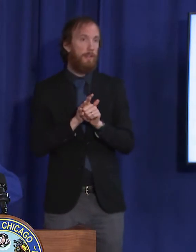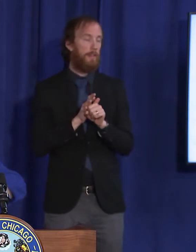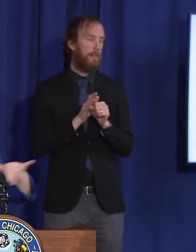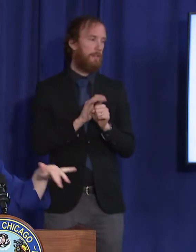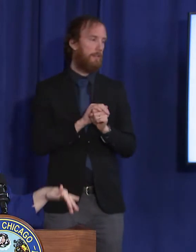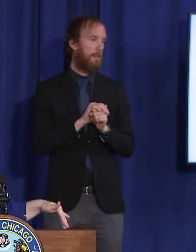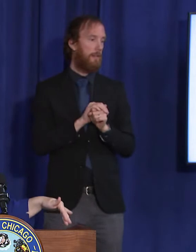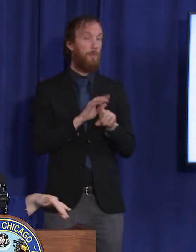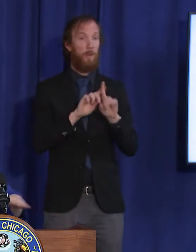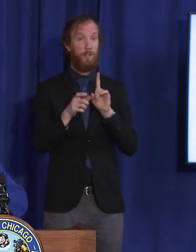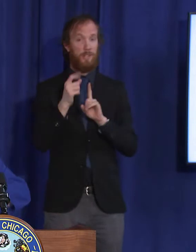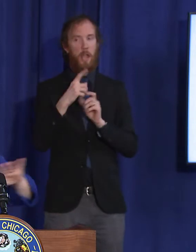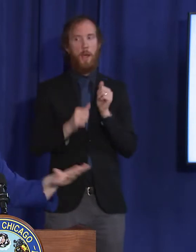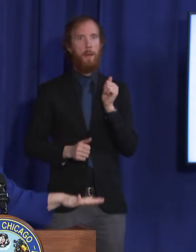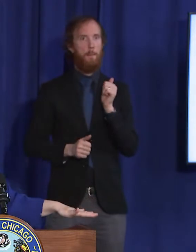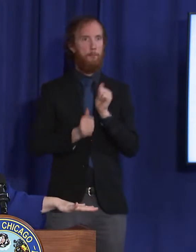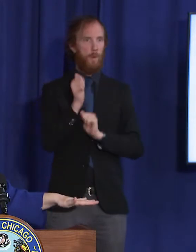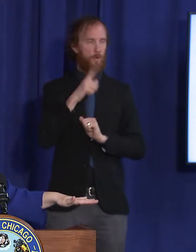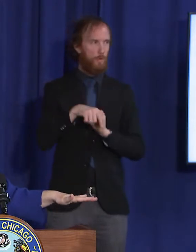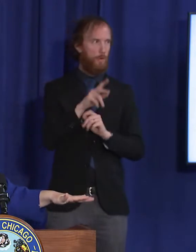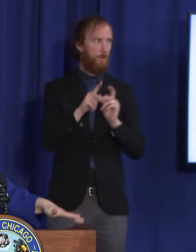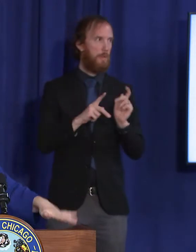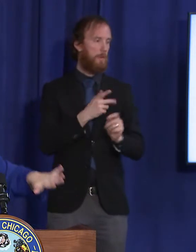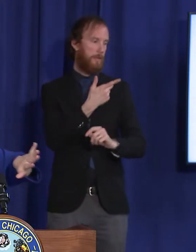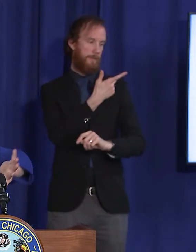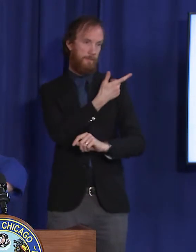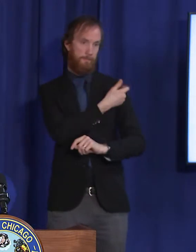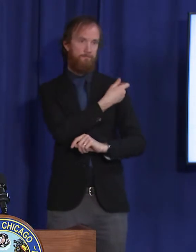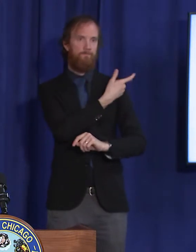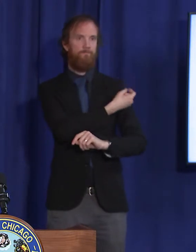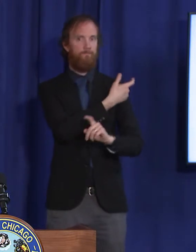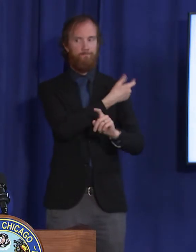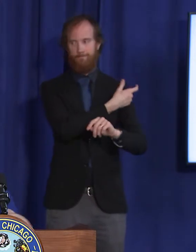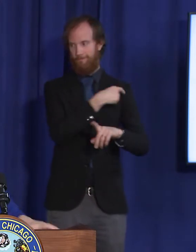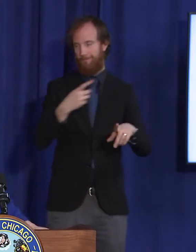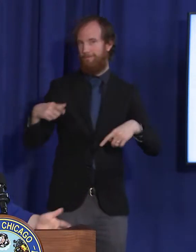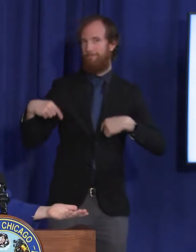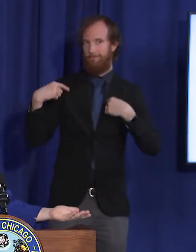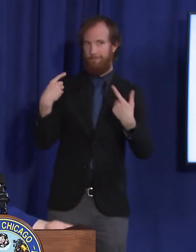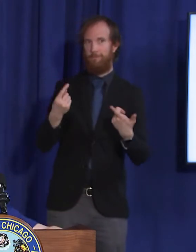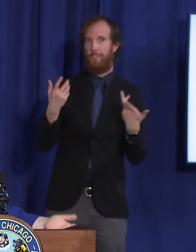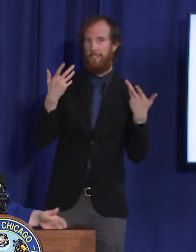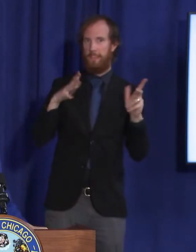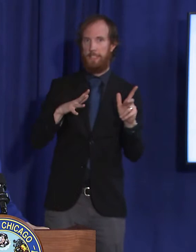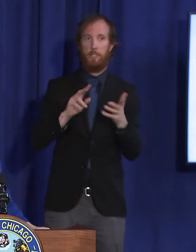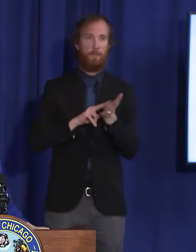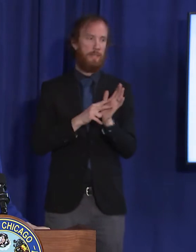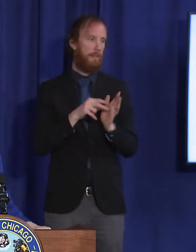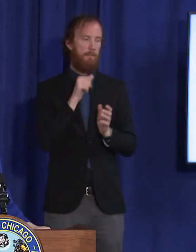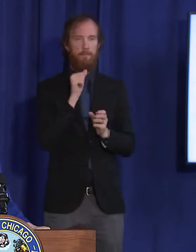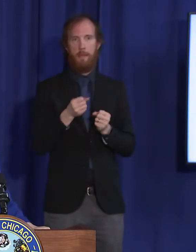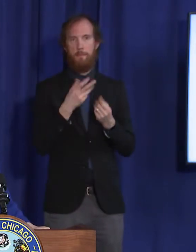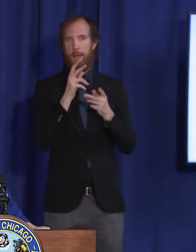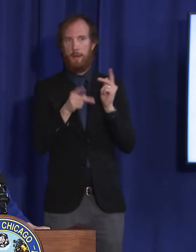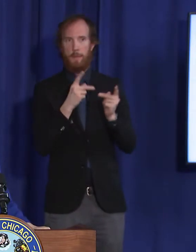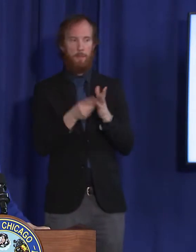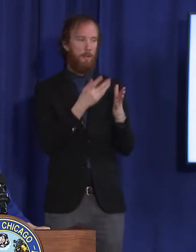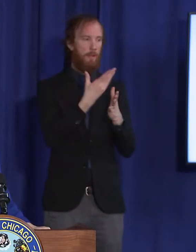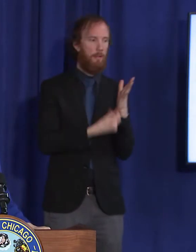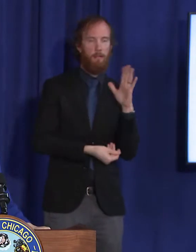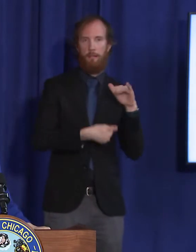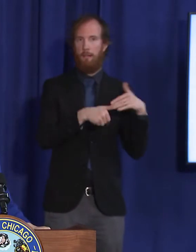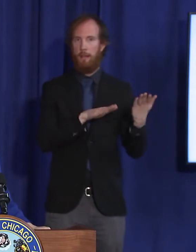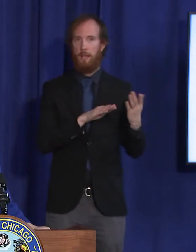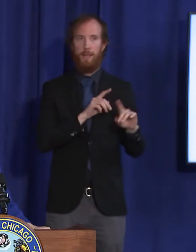is most of them got a lot of people vaccinated in the meantime, so they're not seeing the severe outcomes. But that is different. We have never aimed